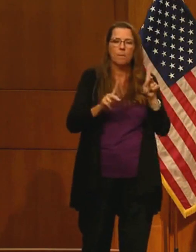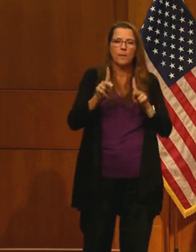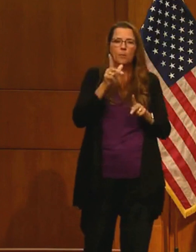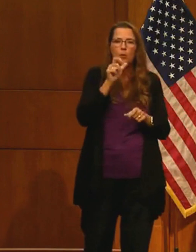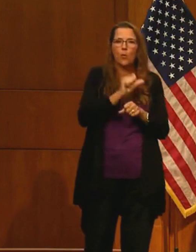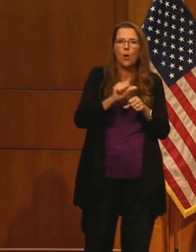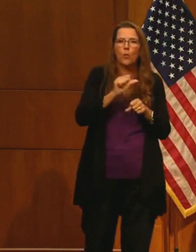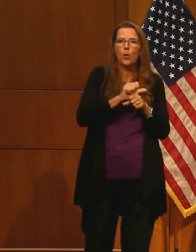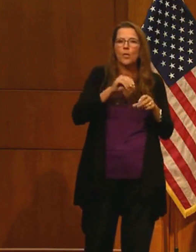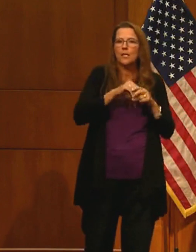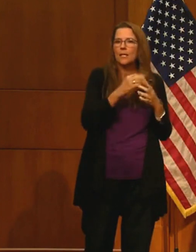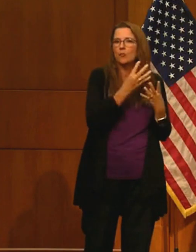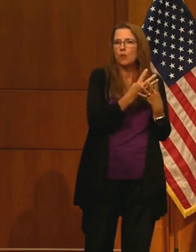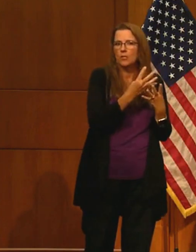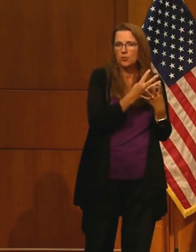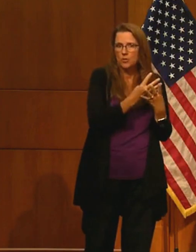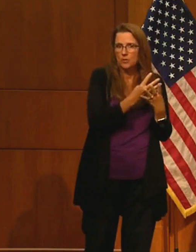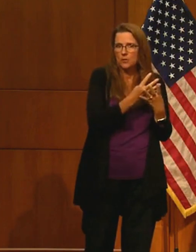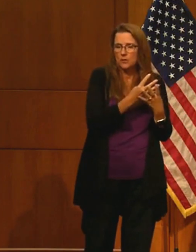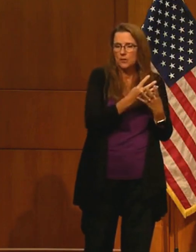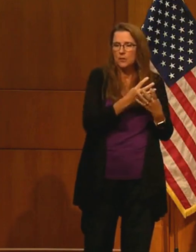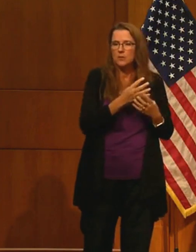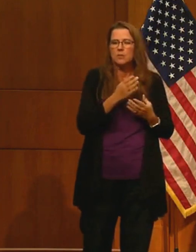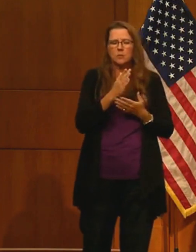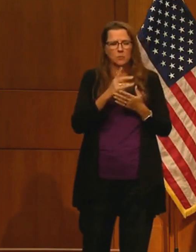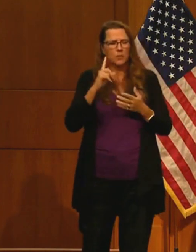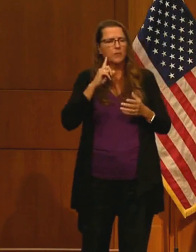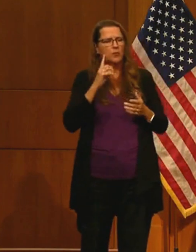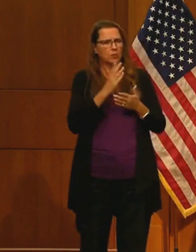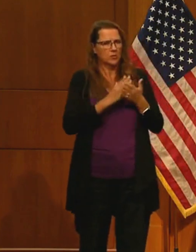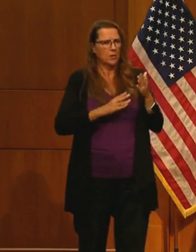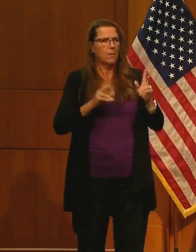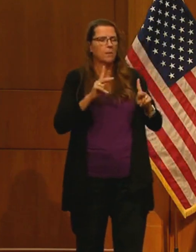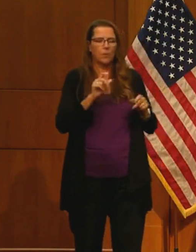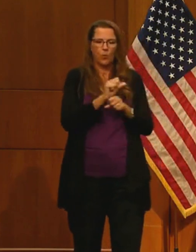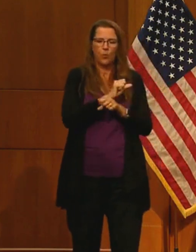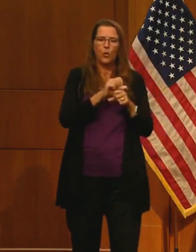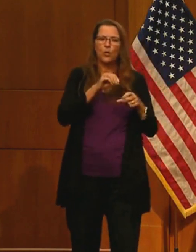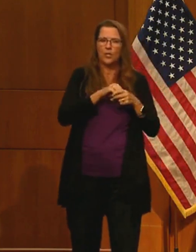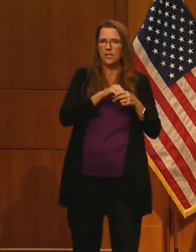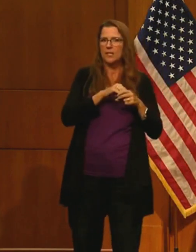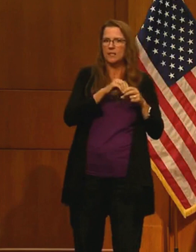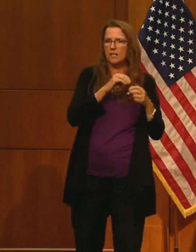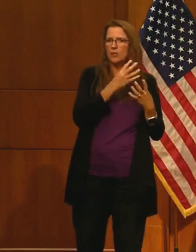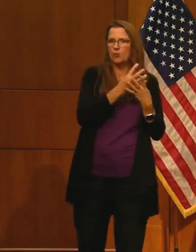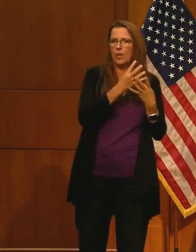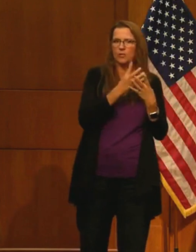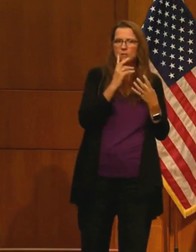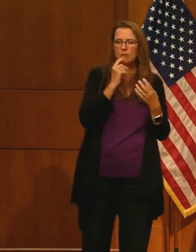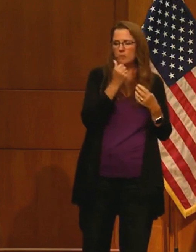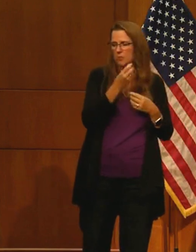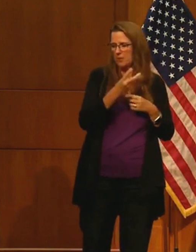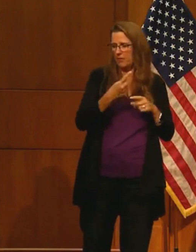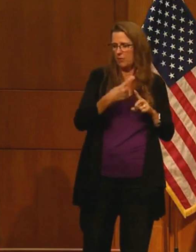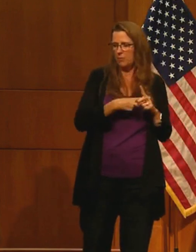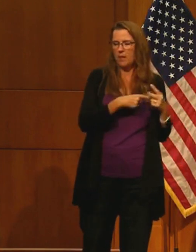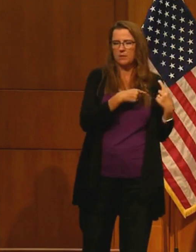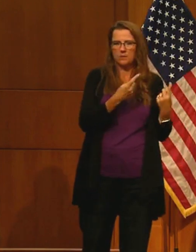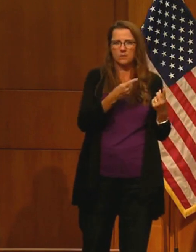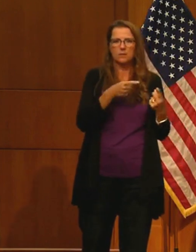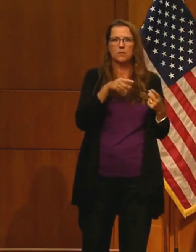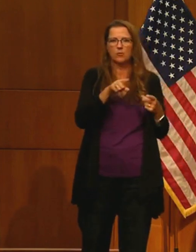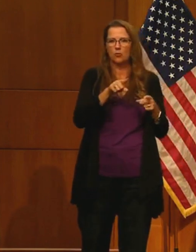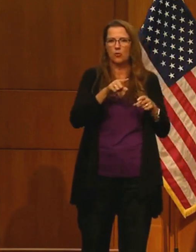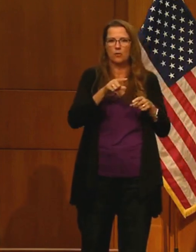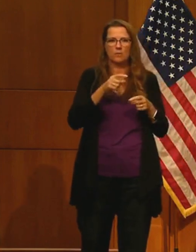in corrections. There are some people that we have heard from who said they worked in corrections for a number of months now during this whole difficult time, but